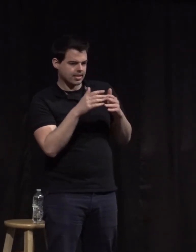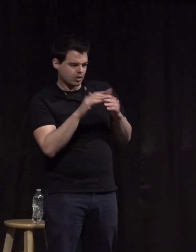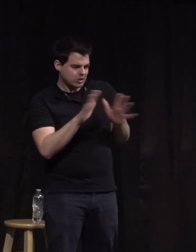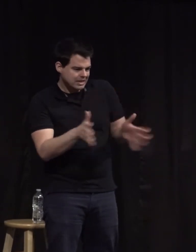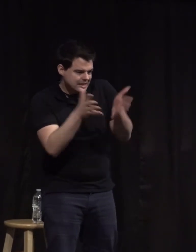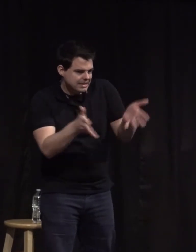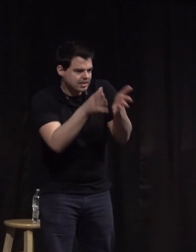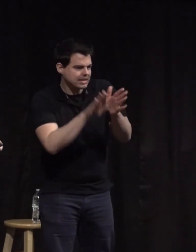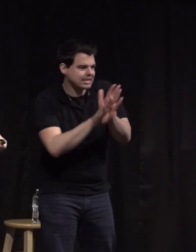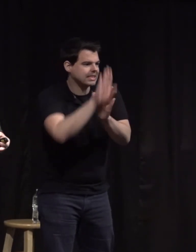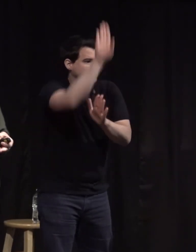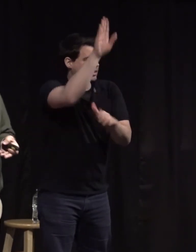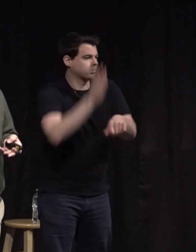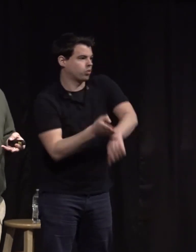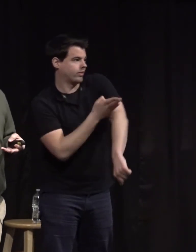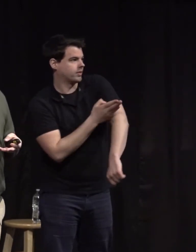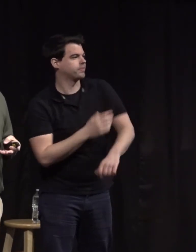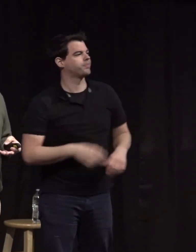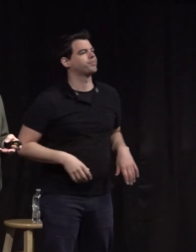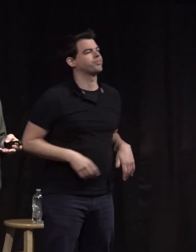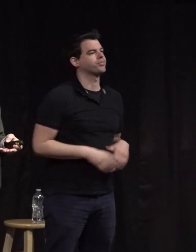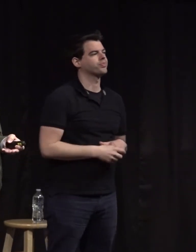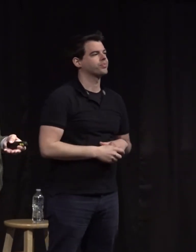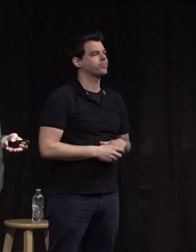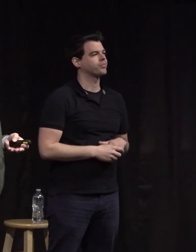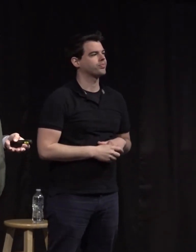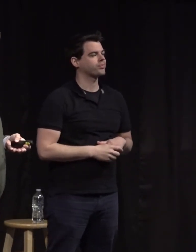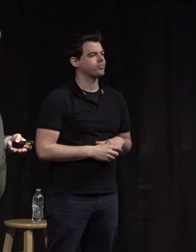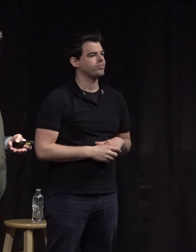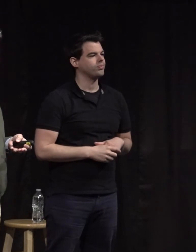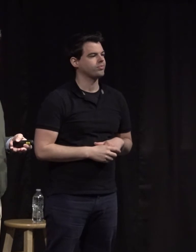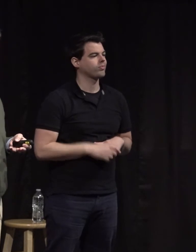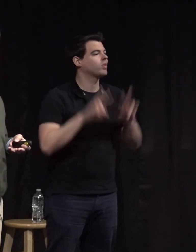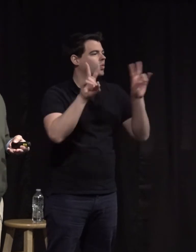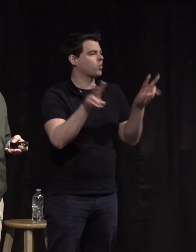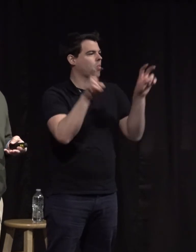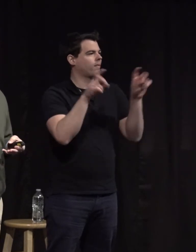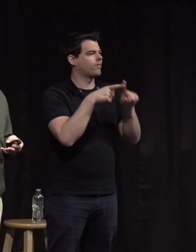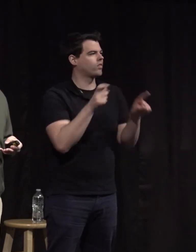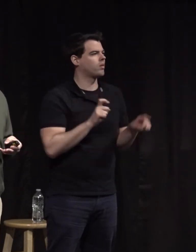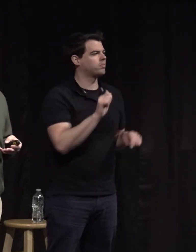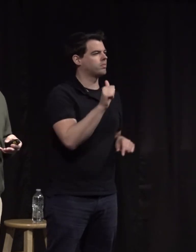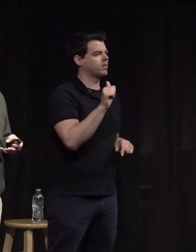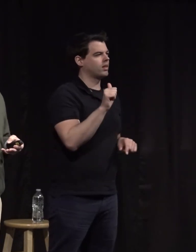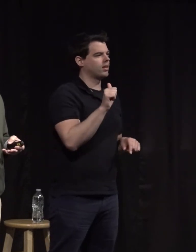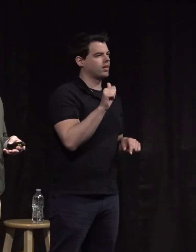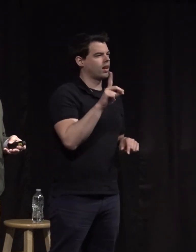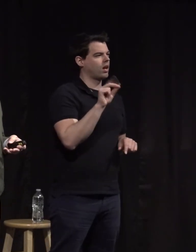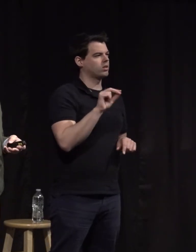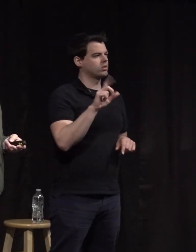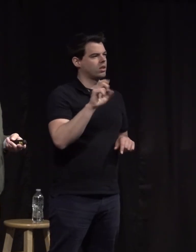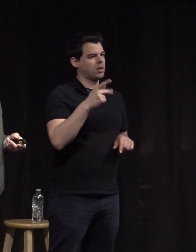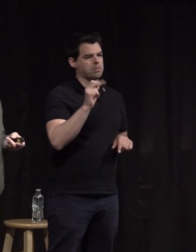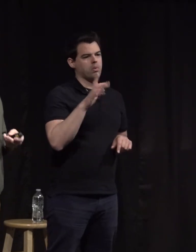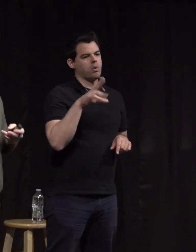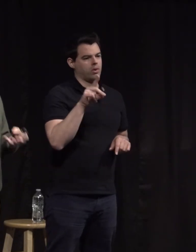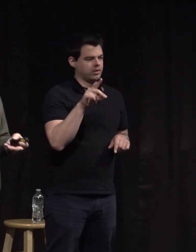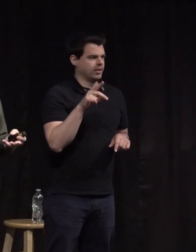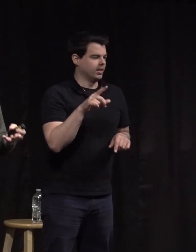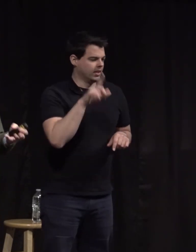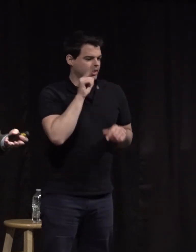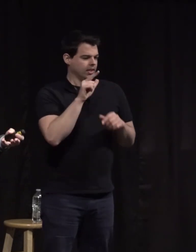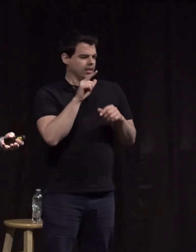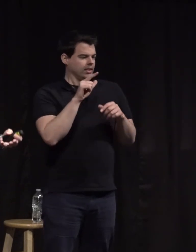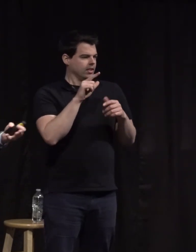is a quote by Aldo Leopold, who graduated from the school where I teach, the School of Forestry and Environmental Studies at Yale. And he says, to